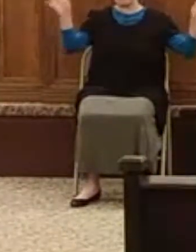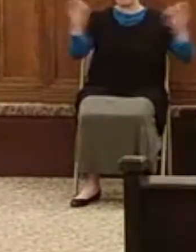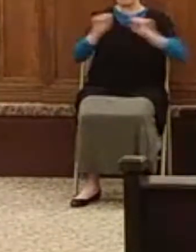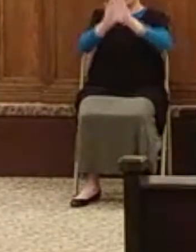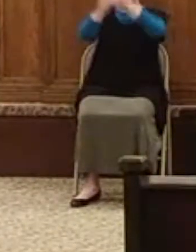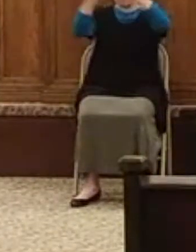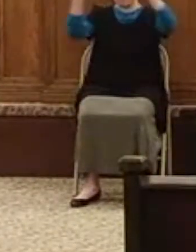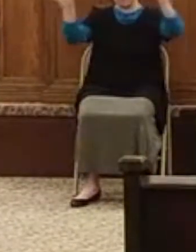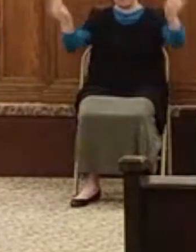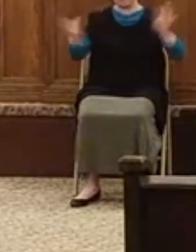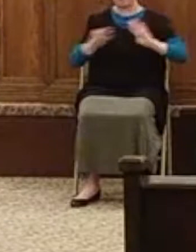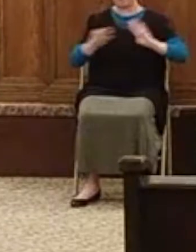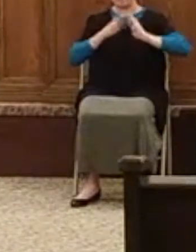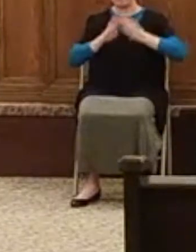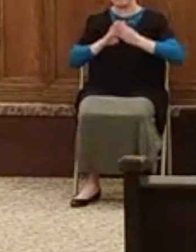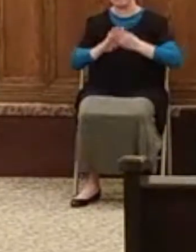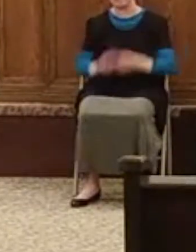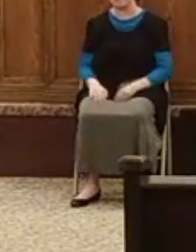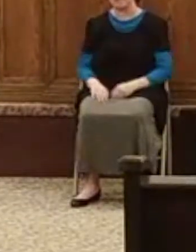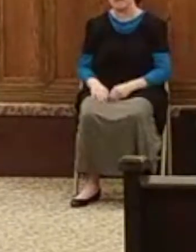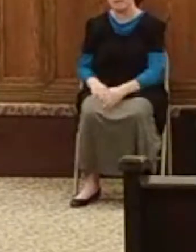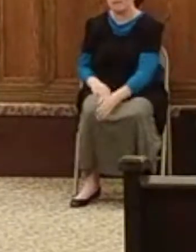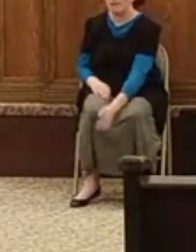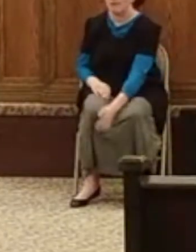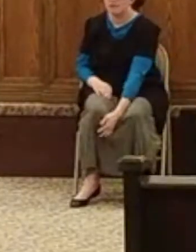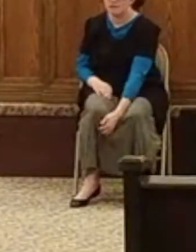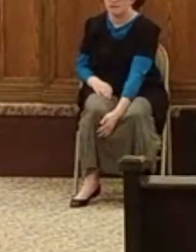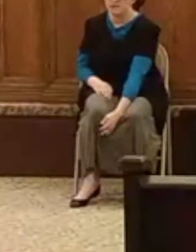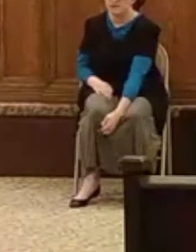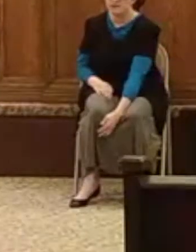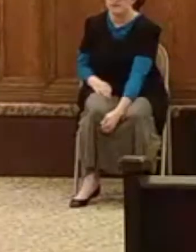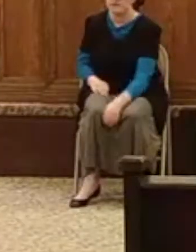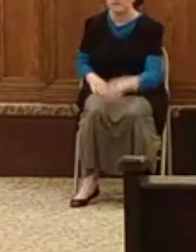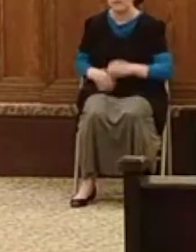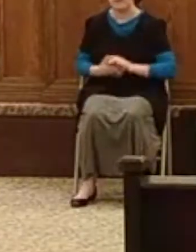of light into that city.